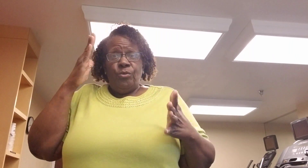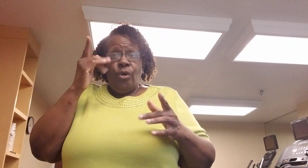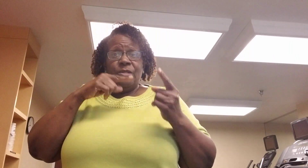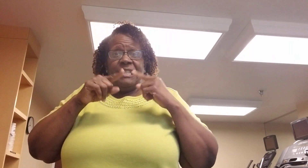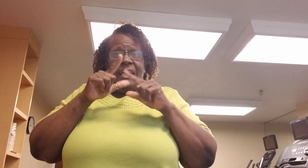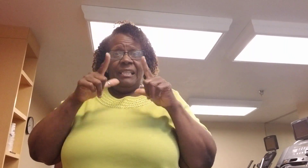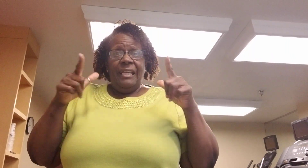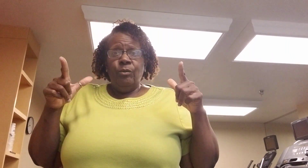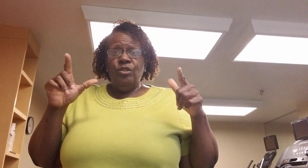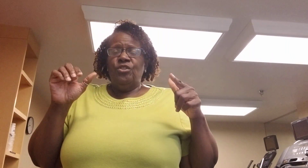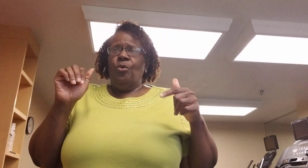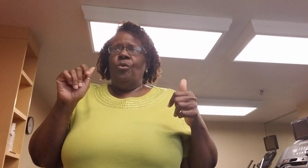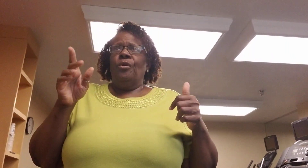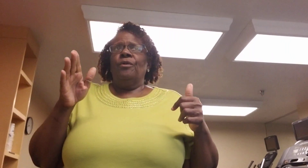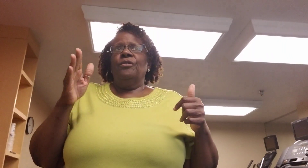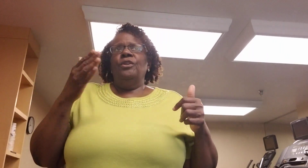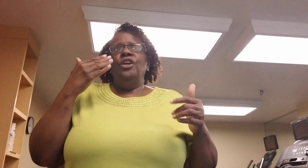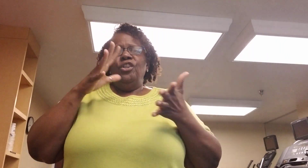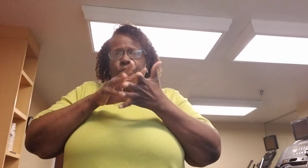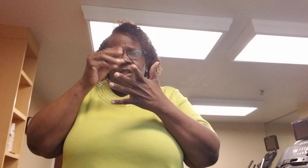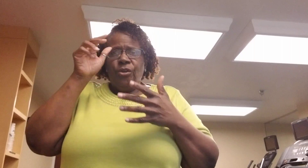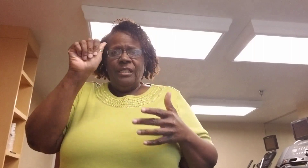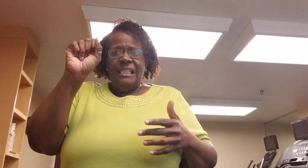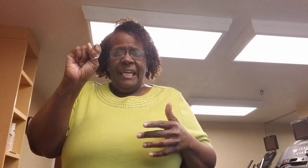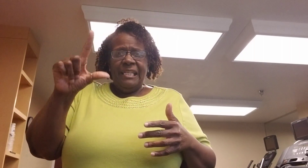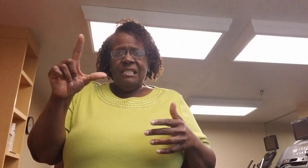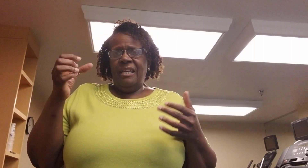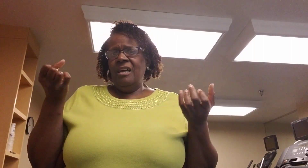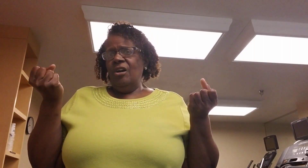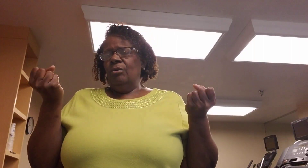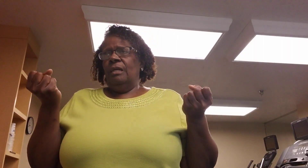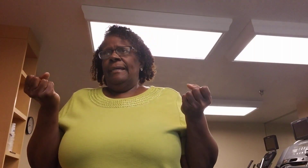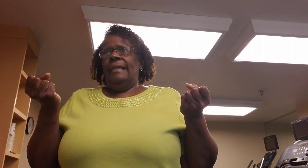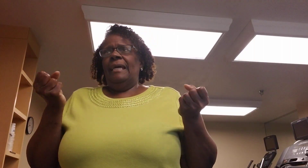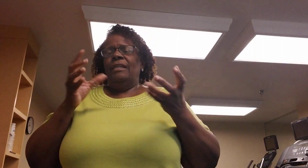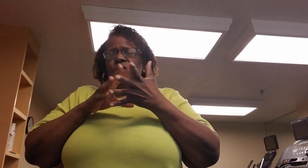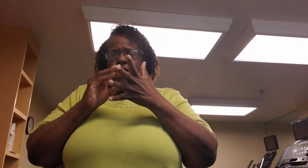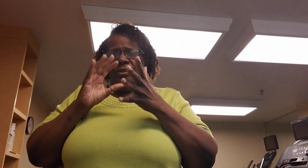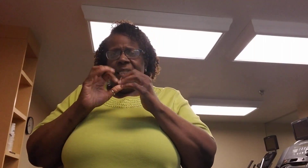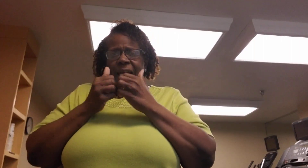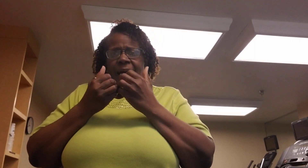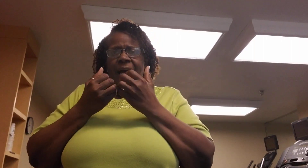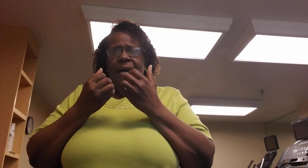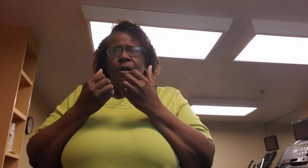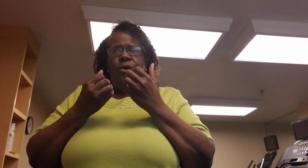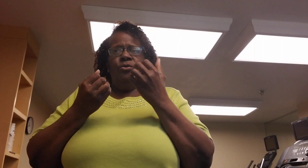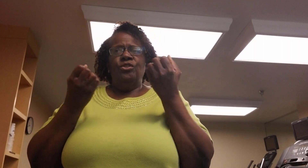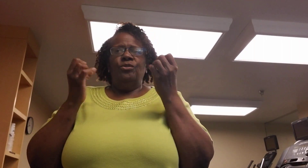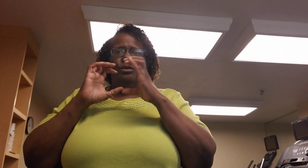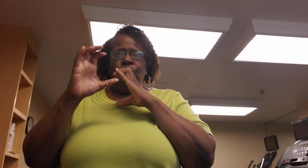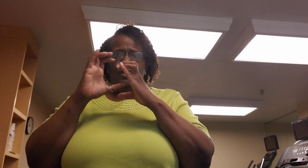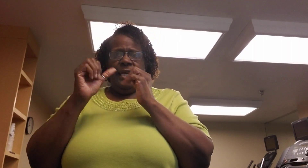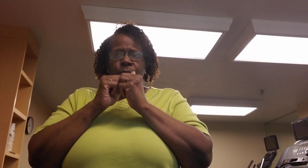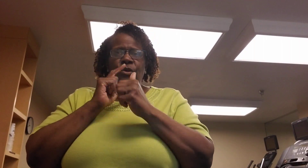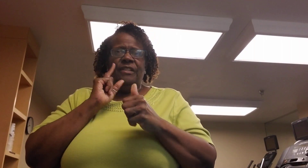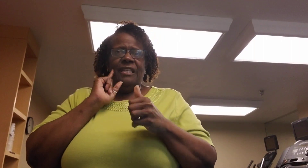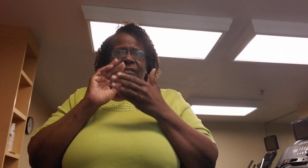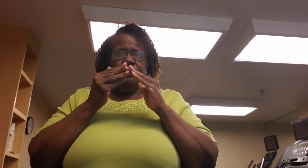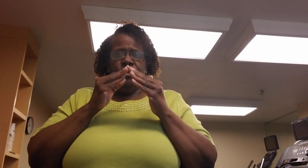know sign language, or you're learning ASL and you're learning how to communicate with the deaf community,